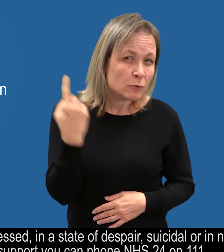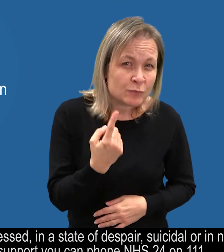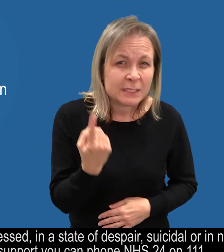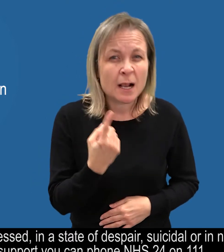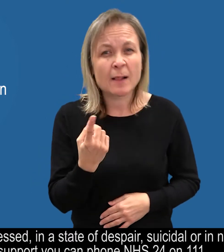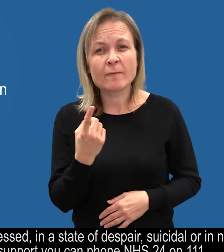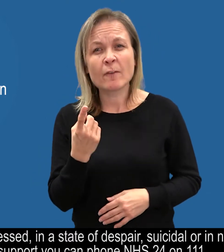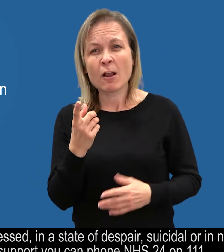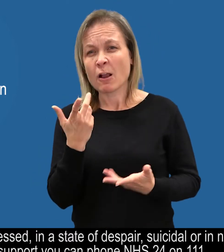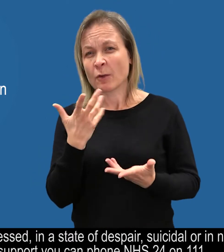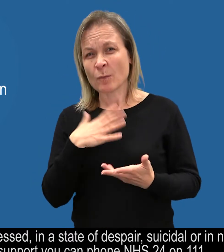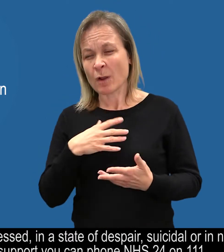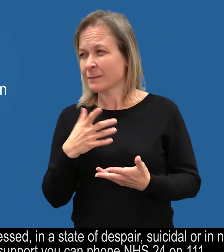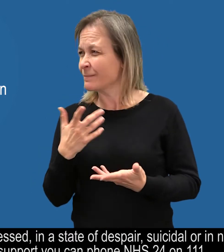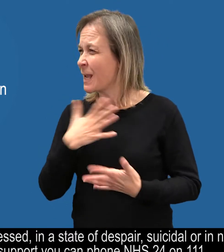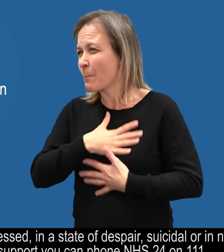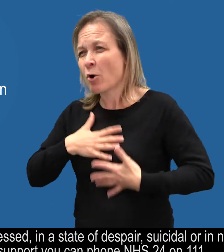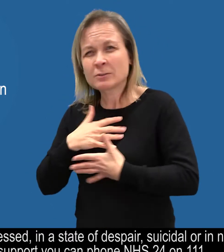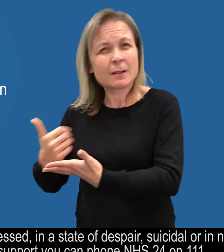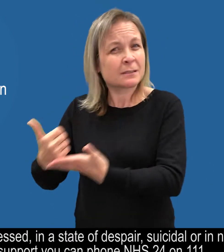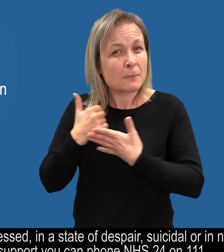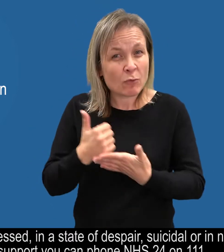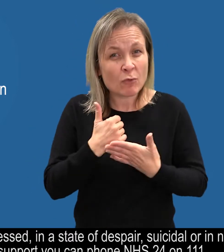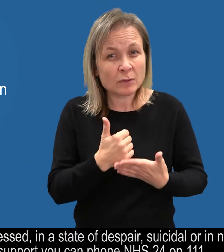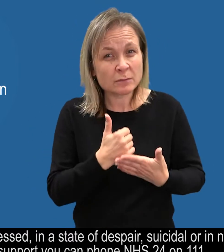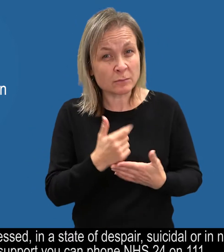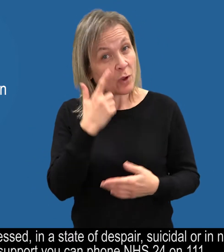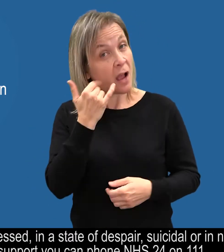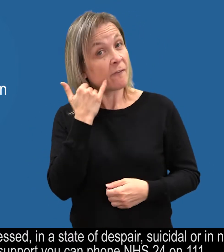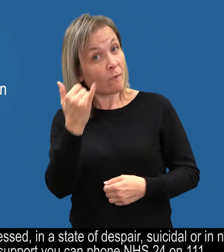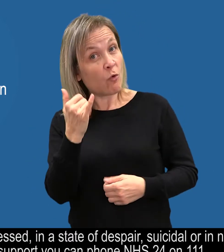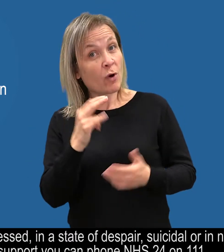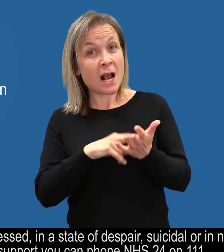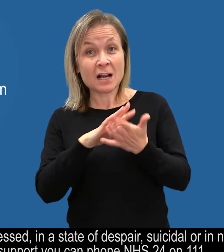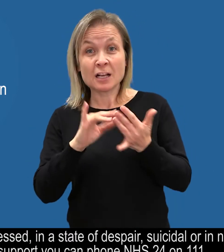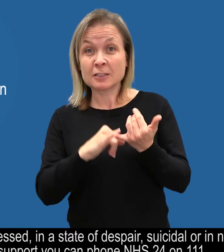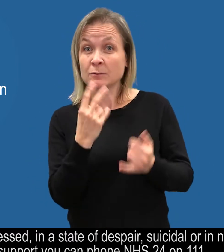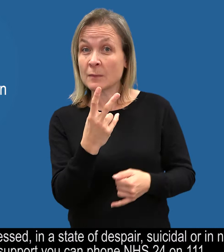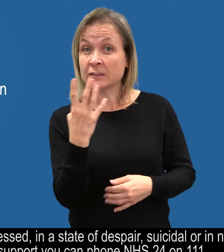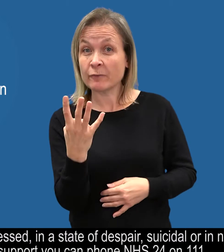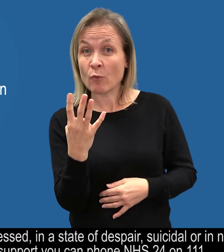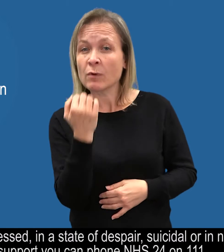or in need of emotional support, you can phone NHS 24 on 111.